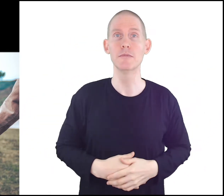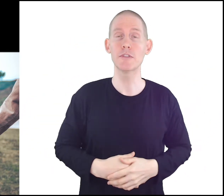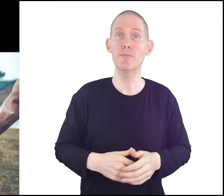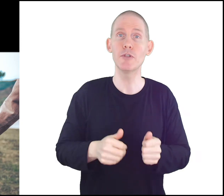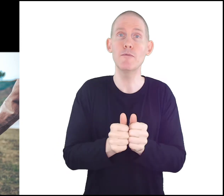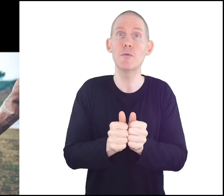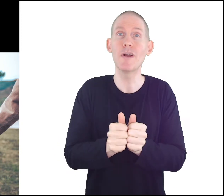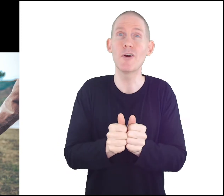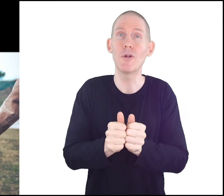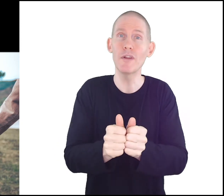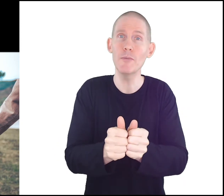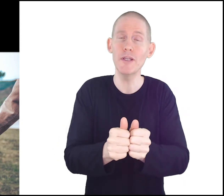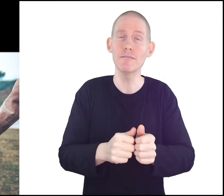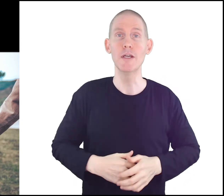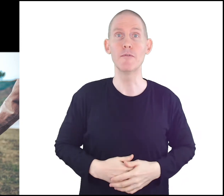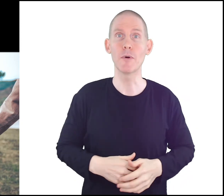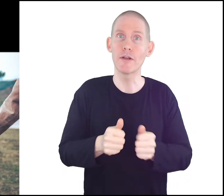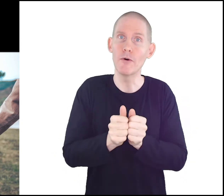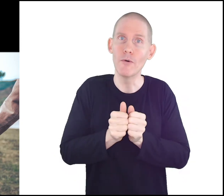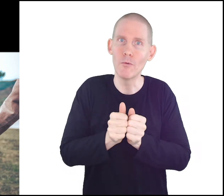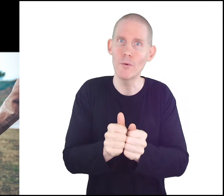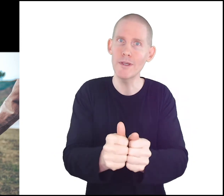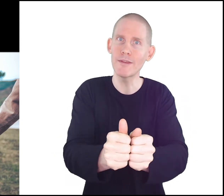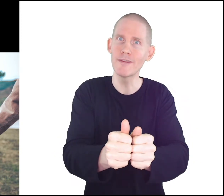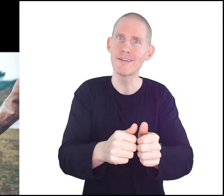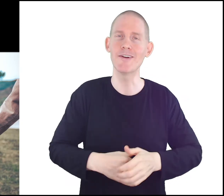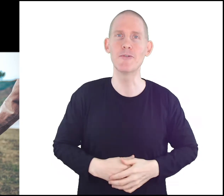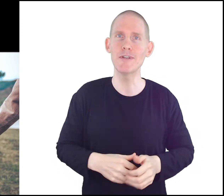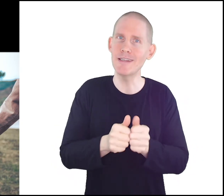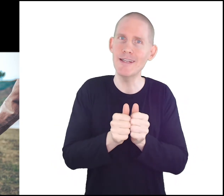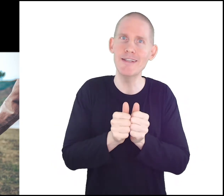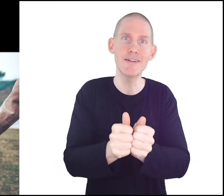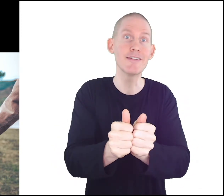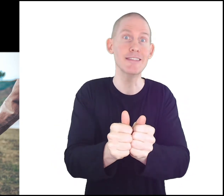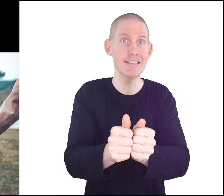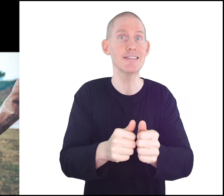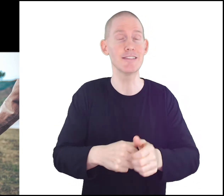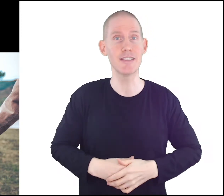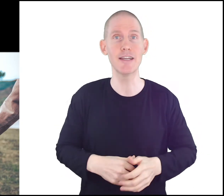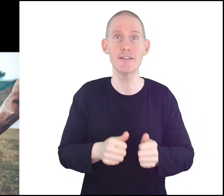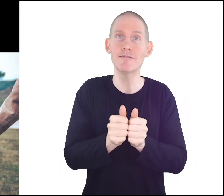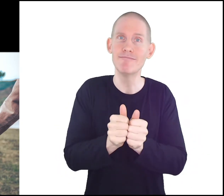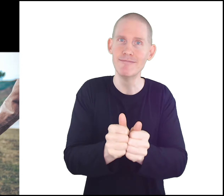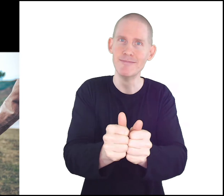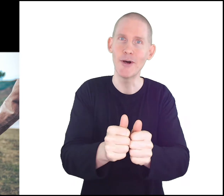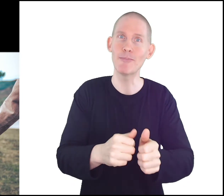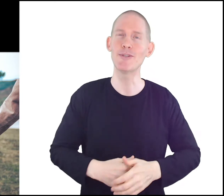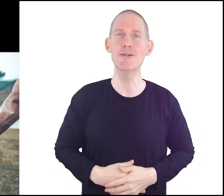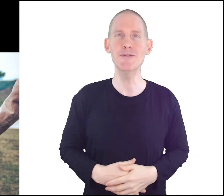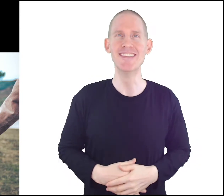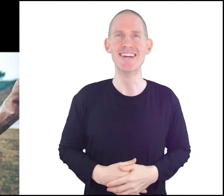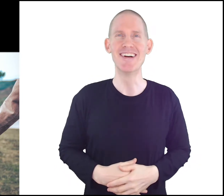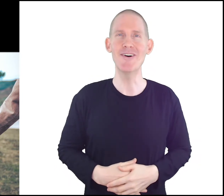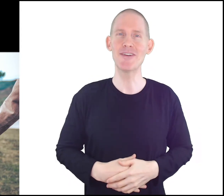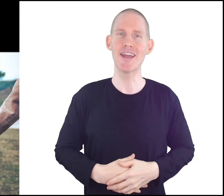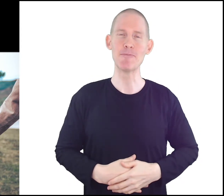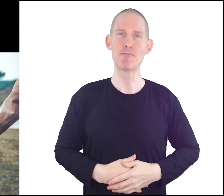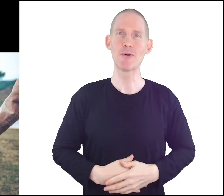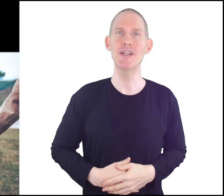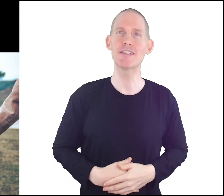up to you if you want to go a little bit. If you want to go with, really laid in there, they're together. Up to you. Okay, we just talked